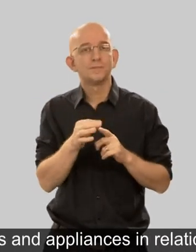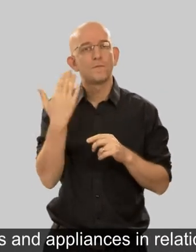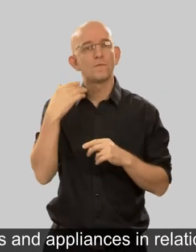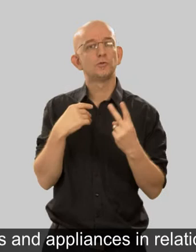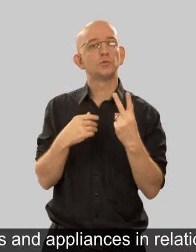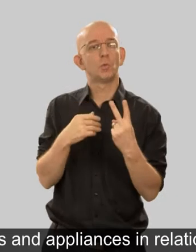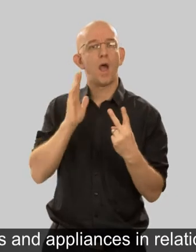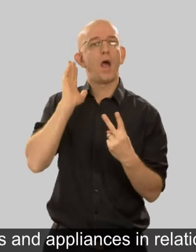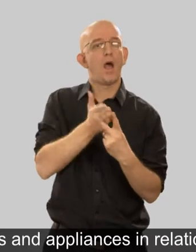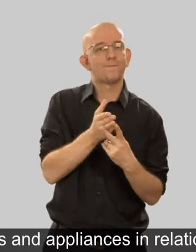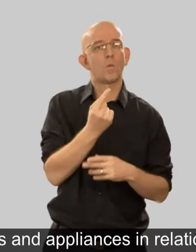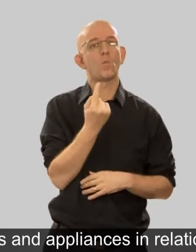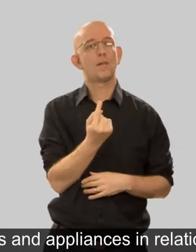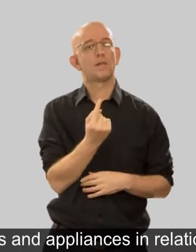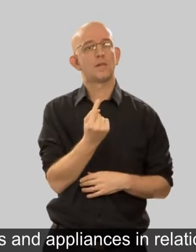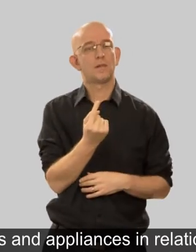some or all daily living activities.